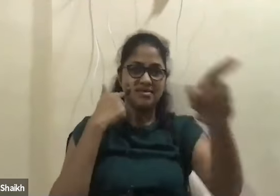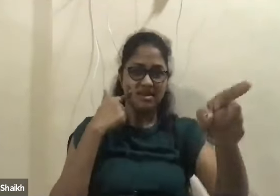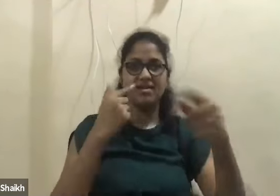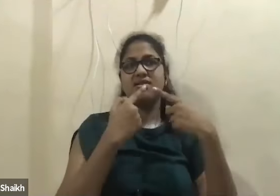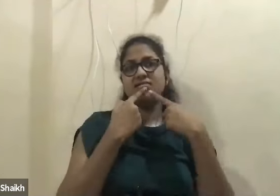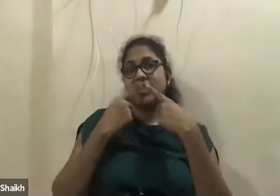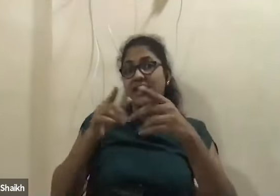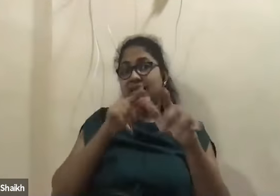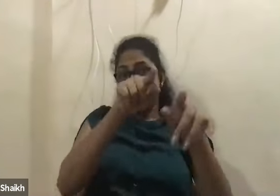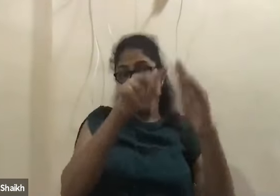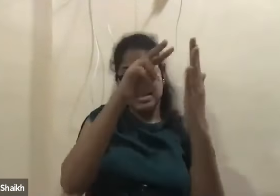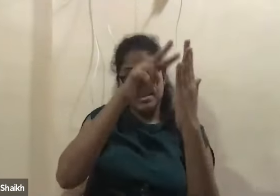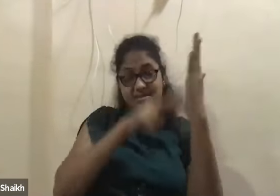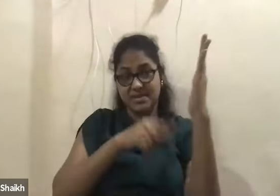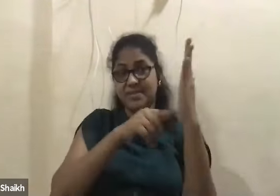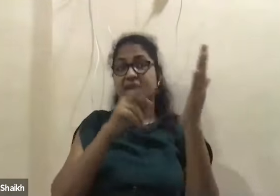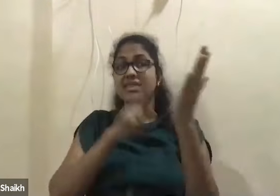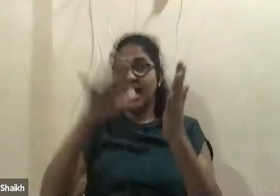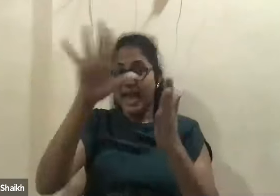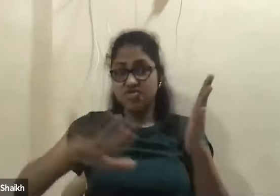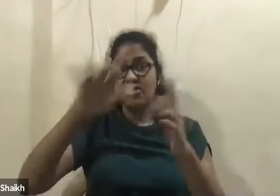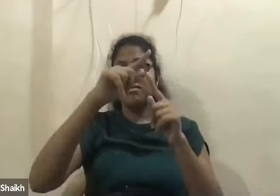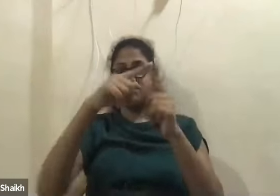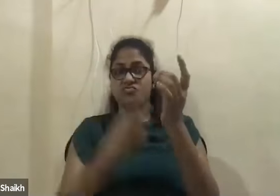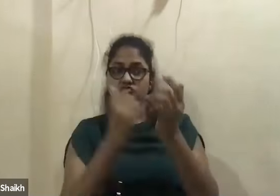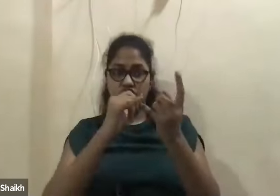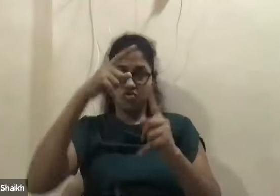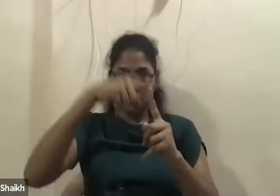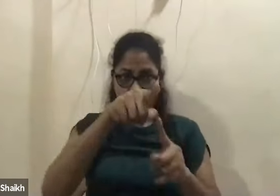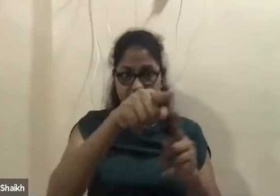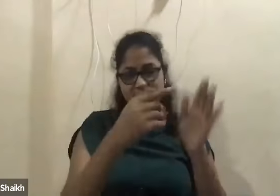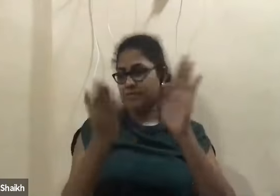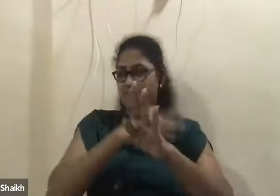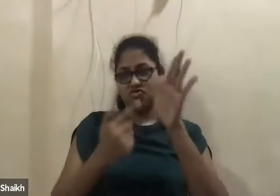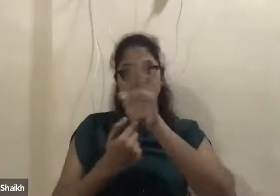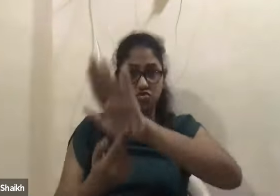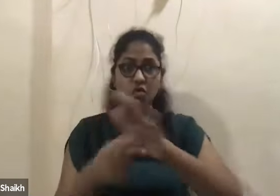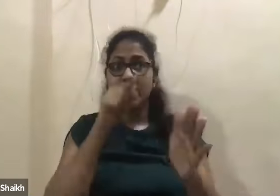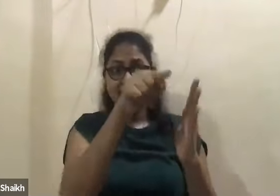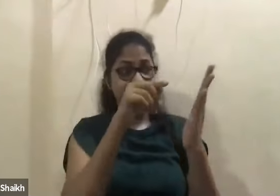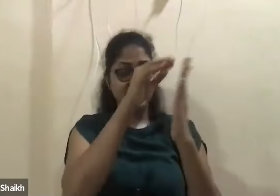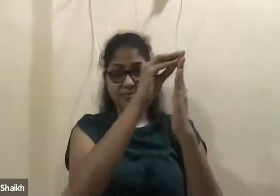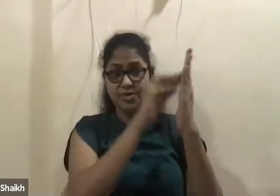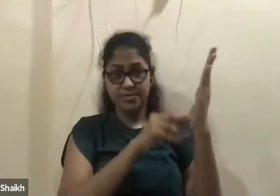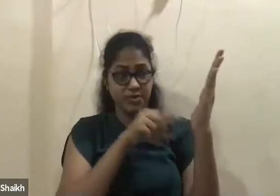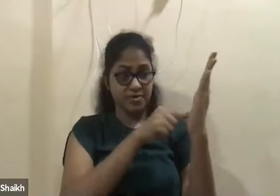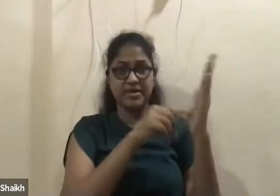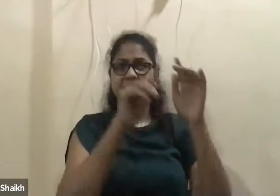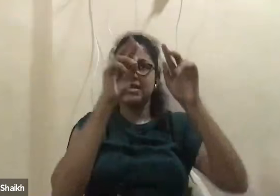trying to read out. This is a national trust which I just displayed. Herein it categorically states clause